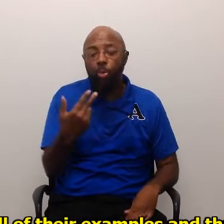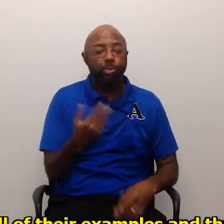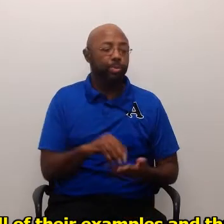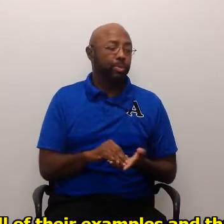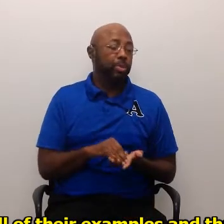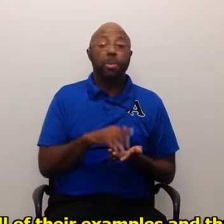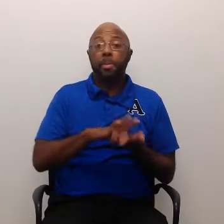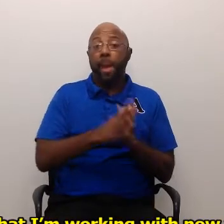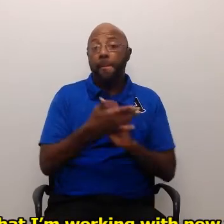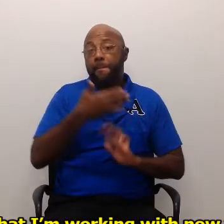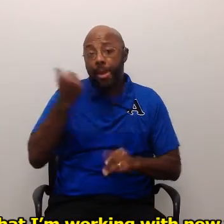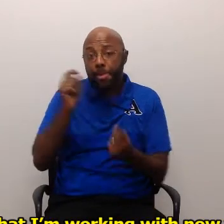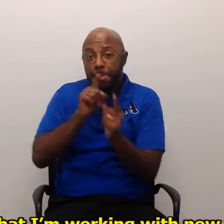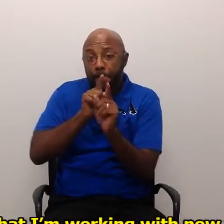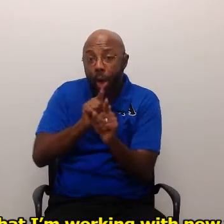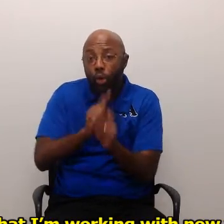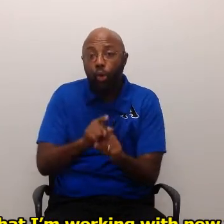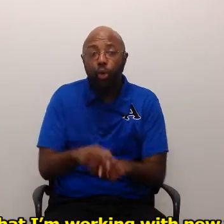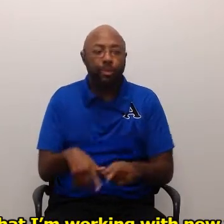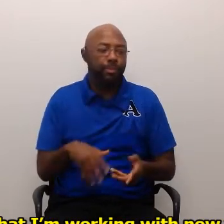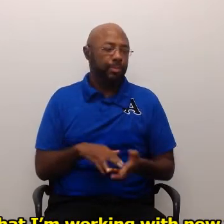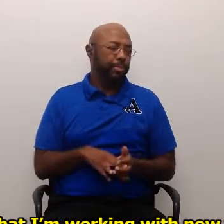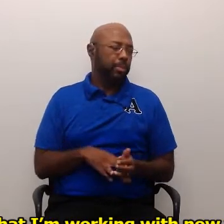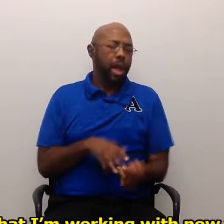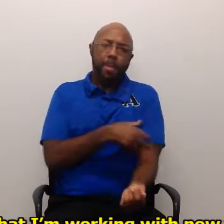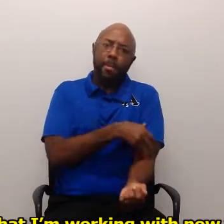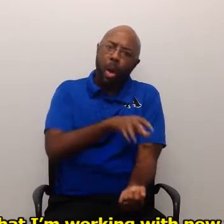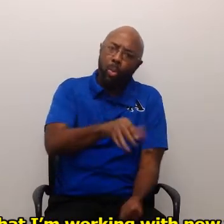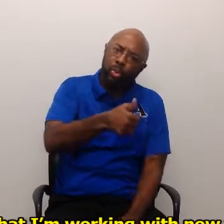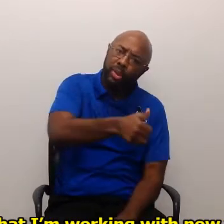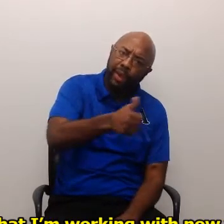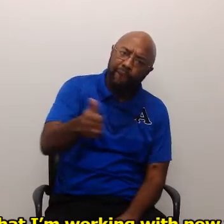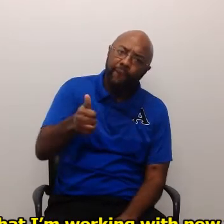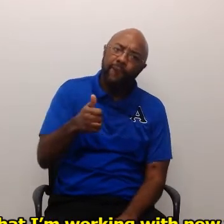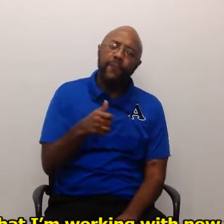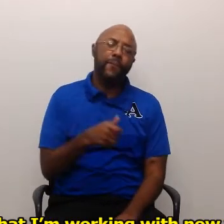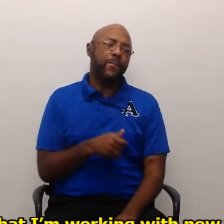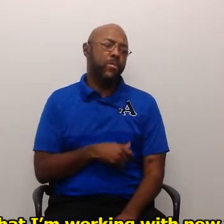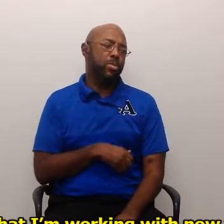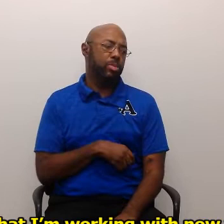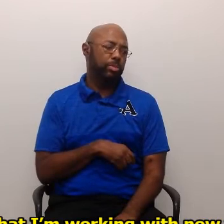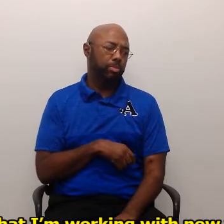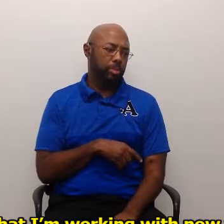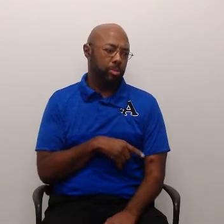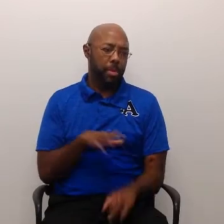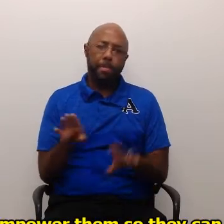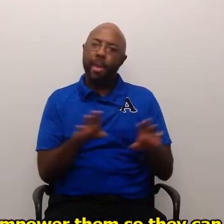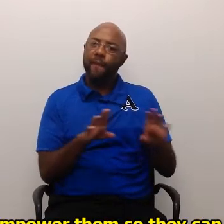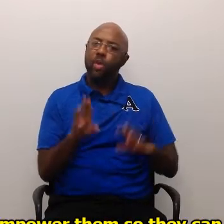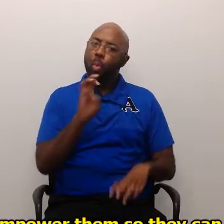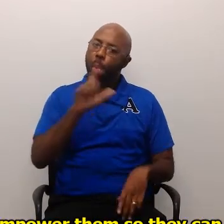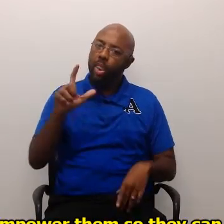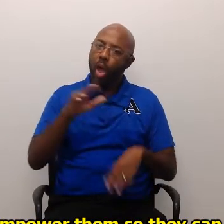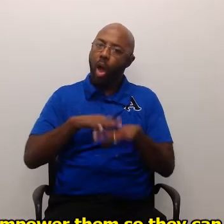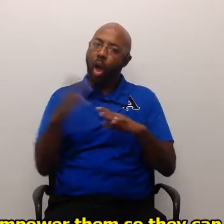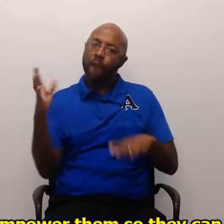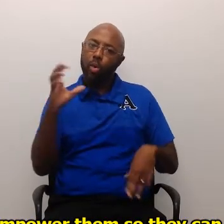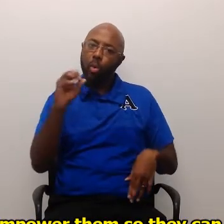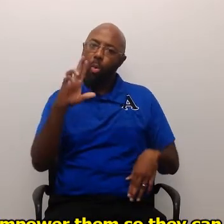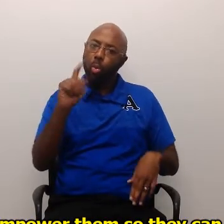the youth. Maybe the youth that I'm working with now will be coaches someday, or they'll be mentors, but my goal is to empower them